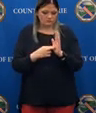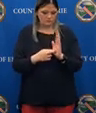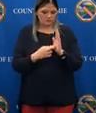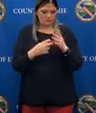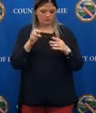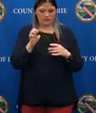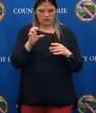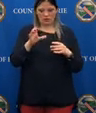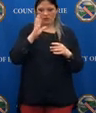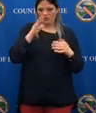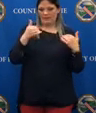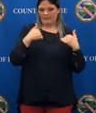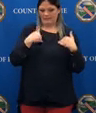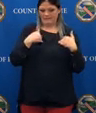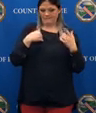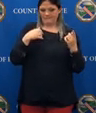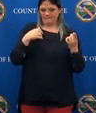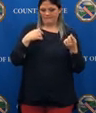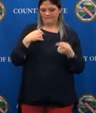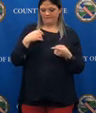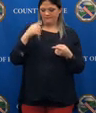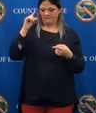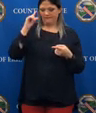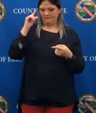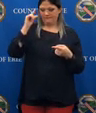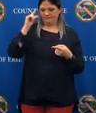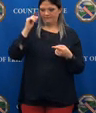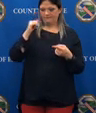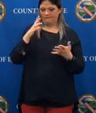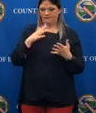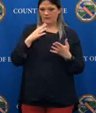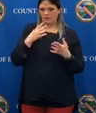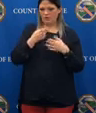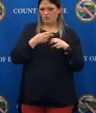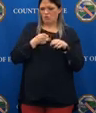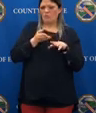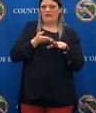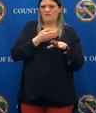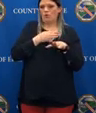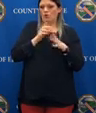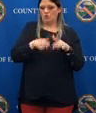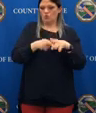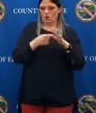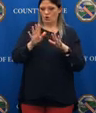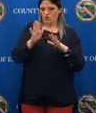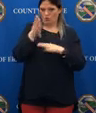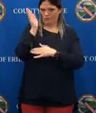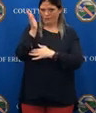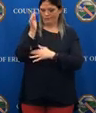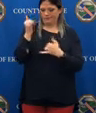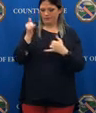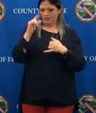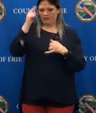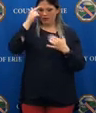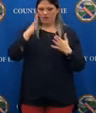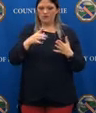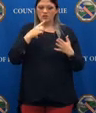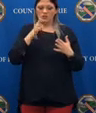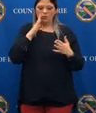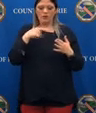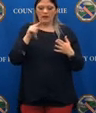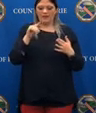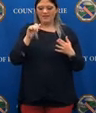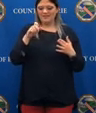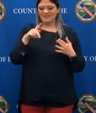County going to have? The governor, shortly before you started your press conference today, he said that there's going to be a task force with public